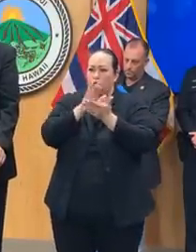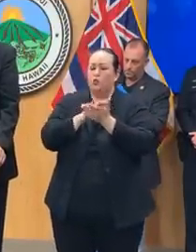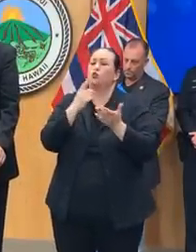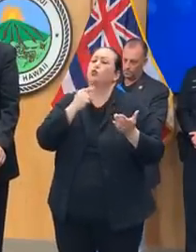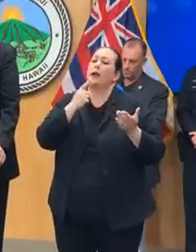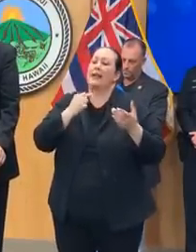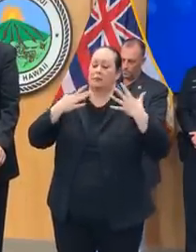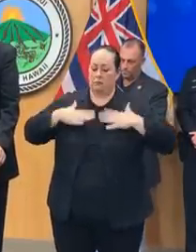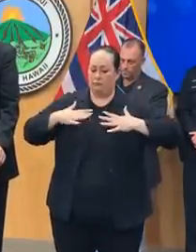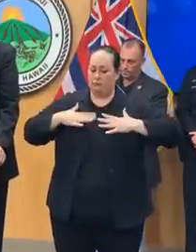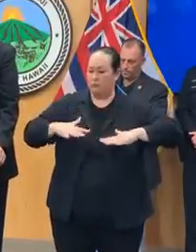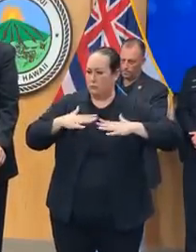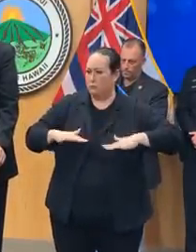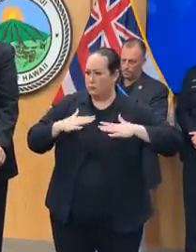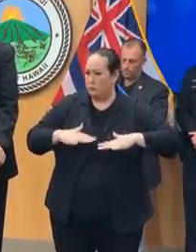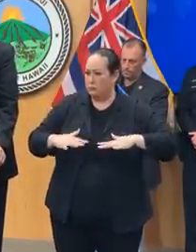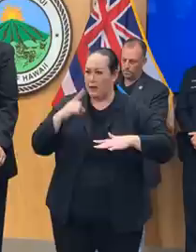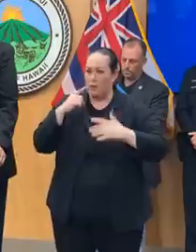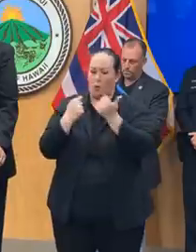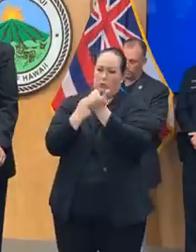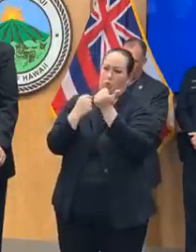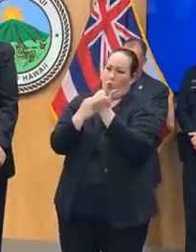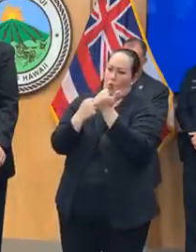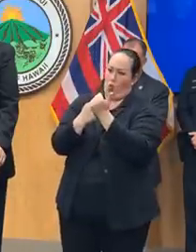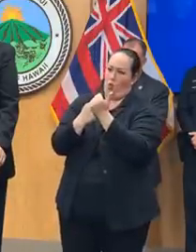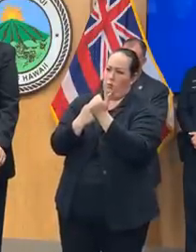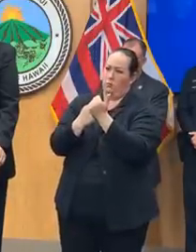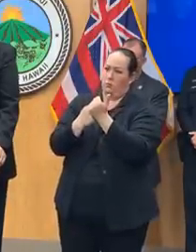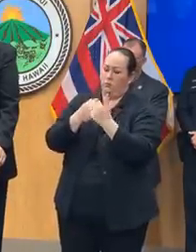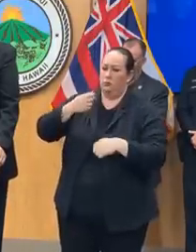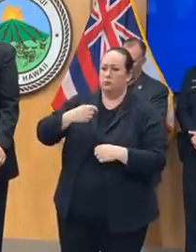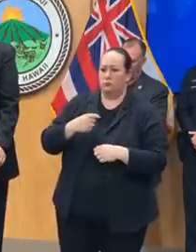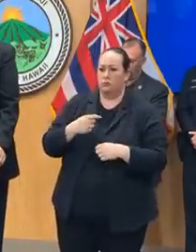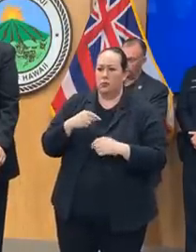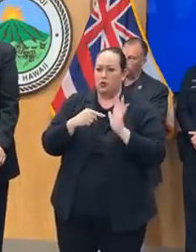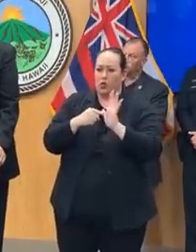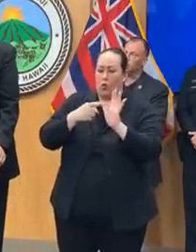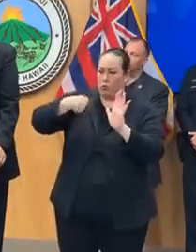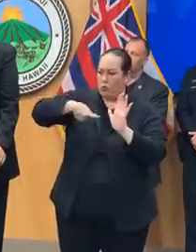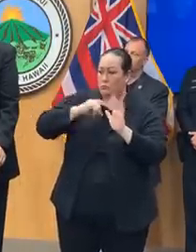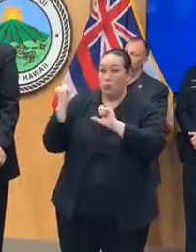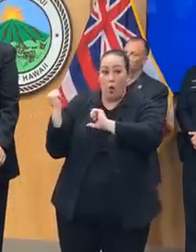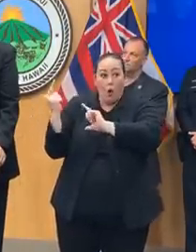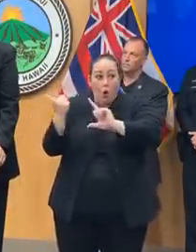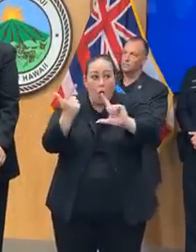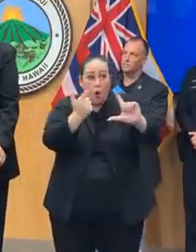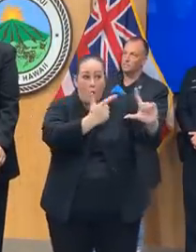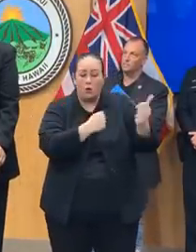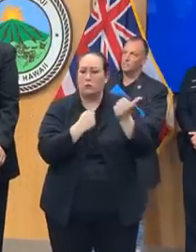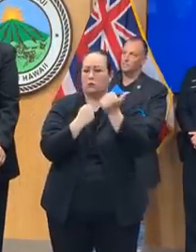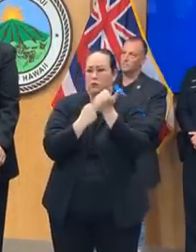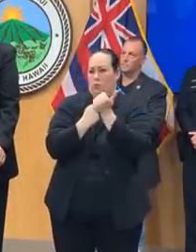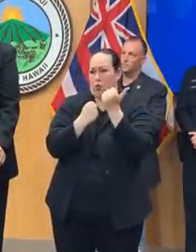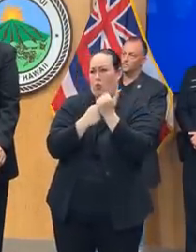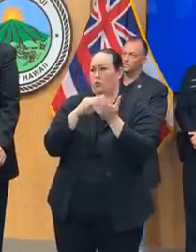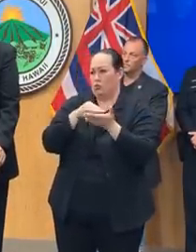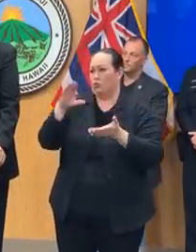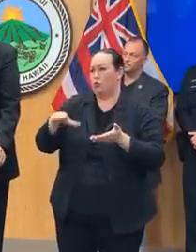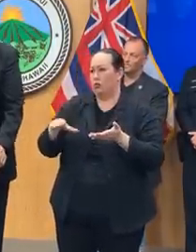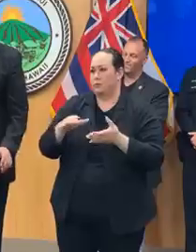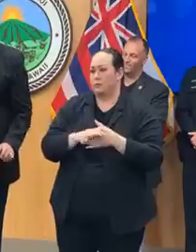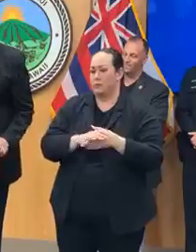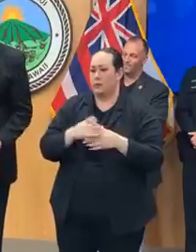that solidarity today, showing that unified support among students. And so